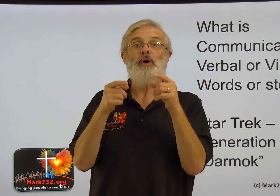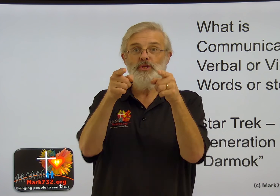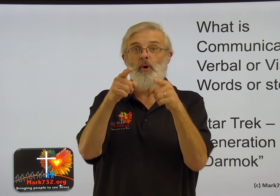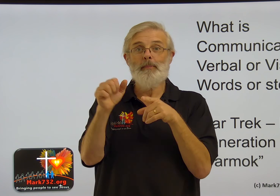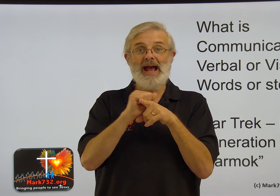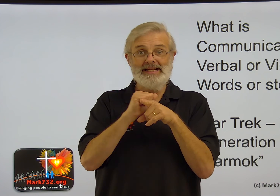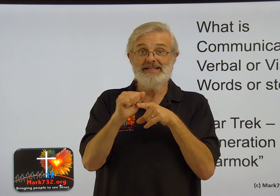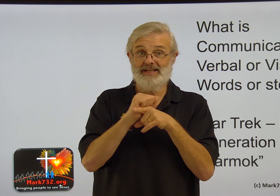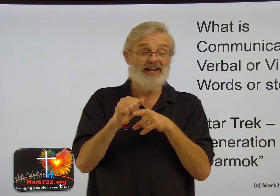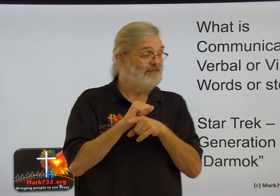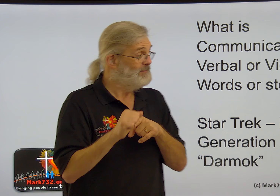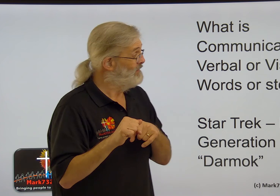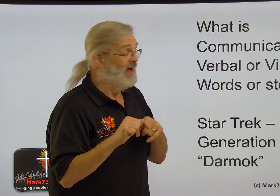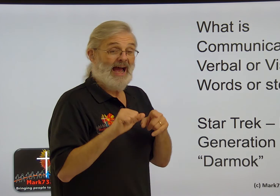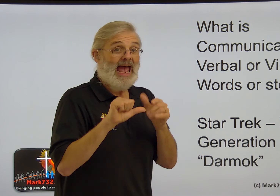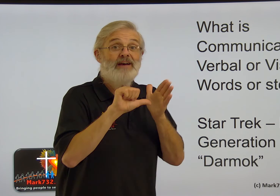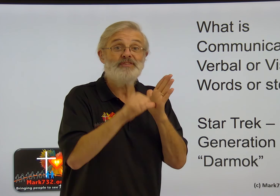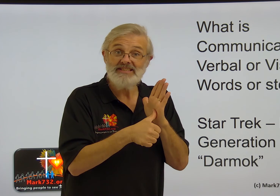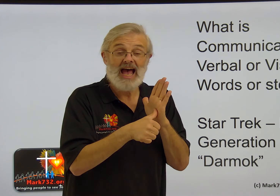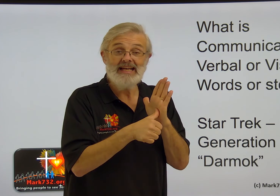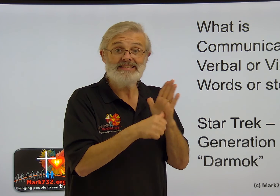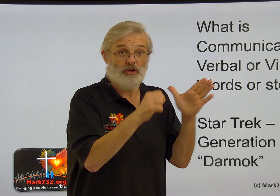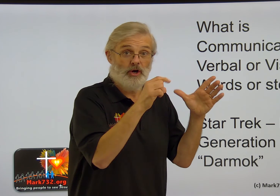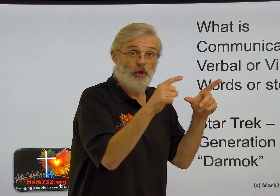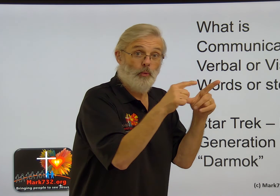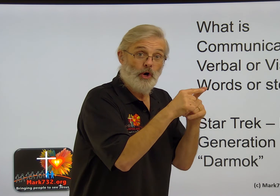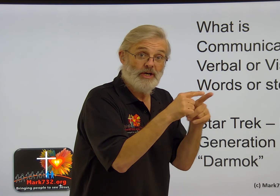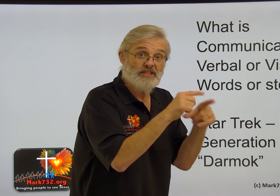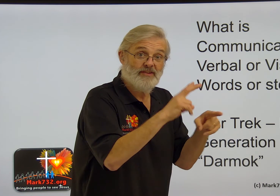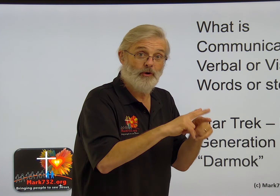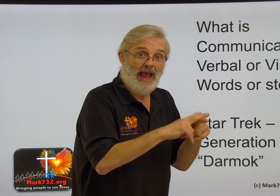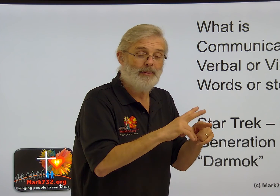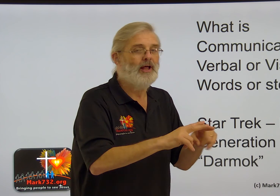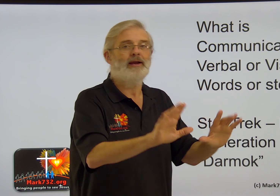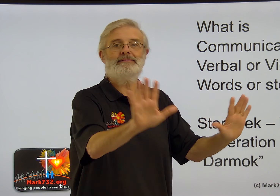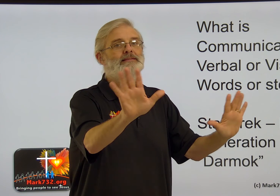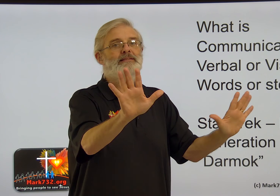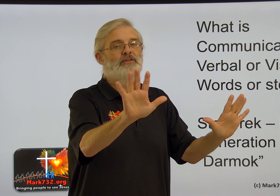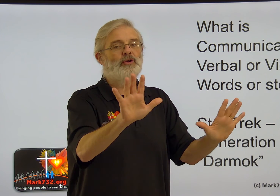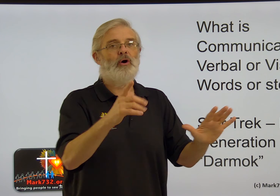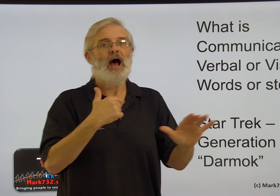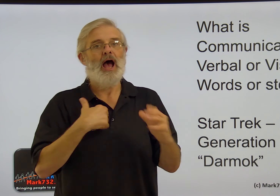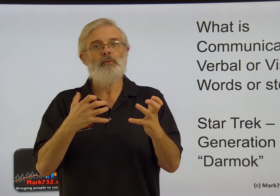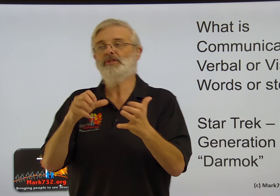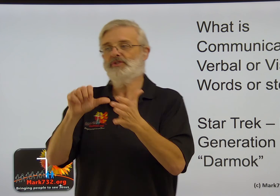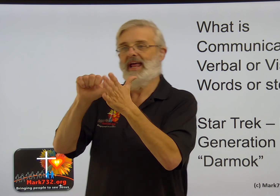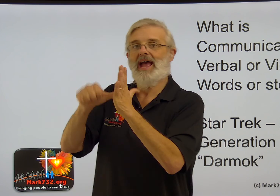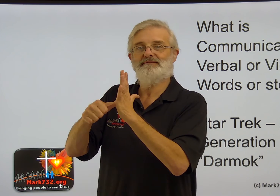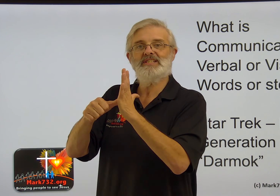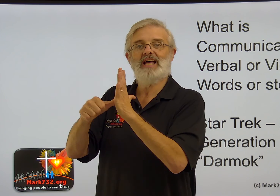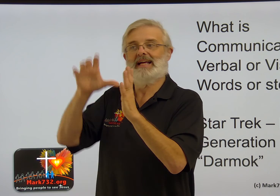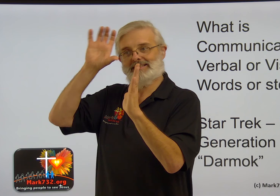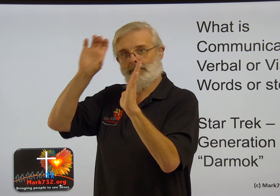are practicing, emphasize the words and the vocabulary. No. I want you to emphasize the